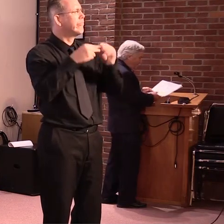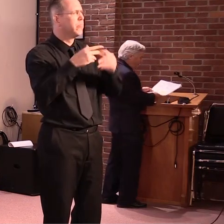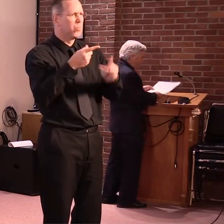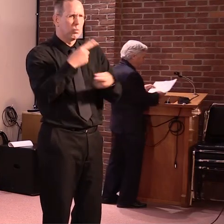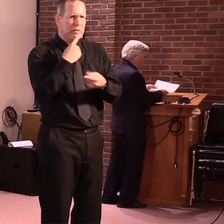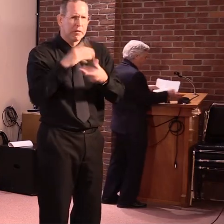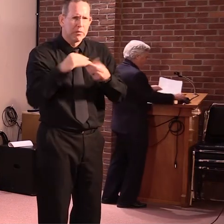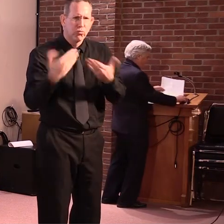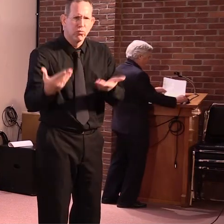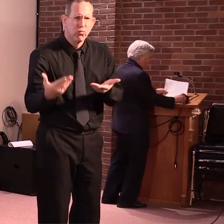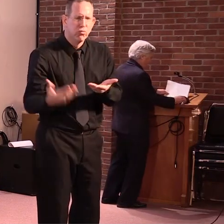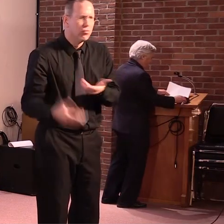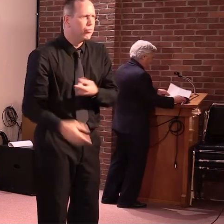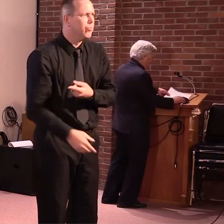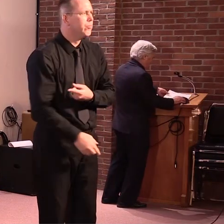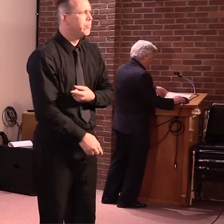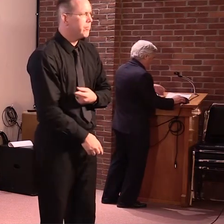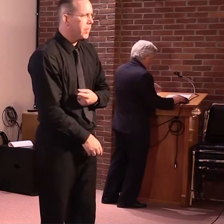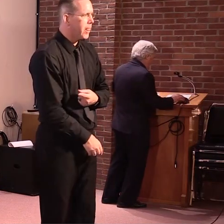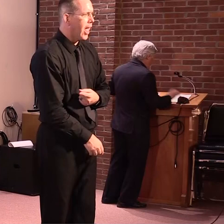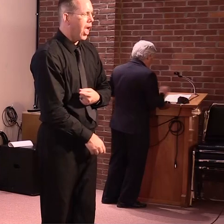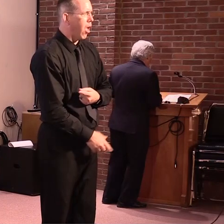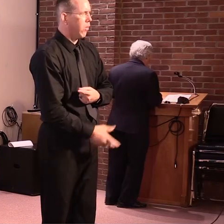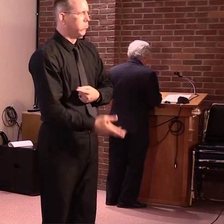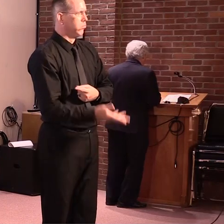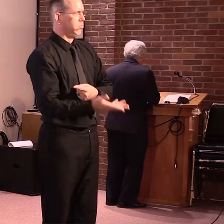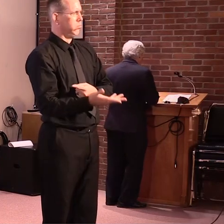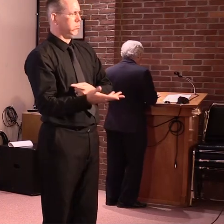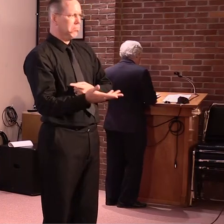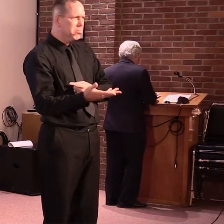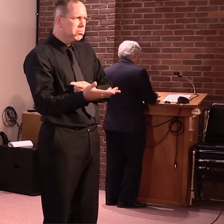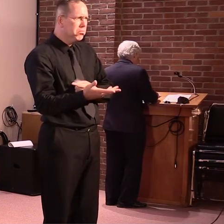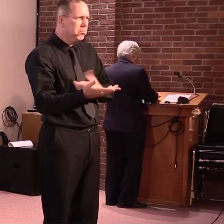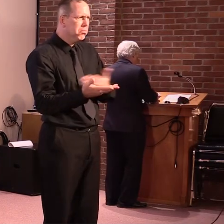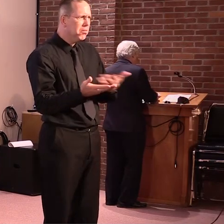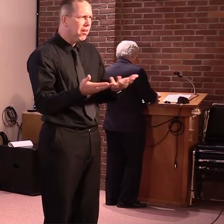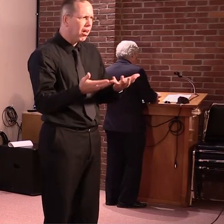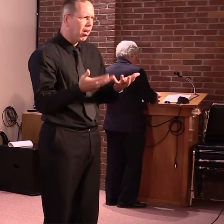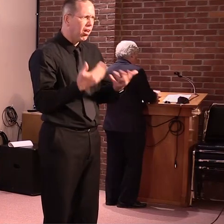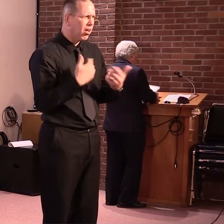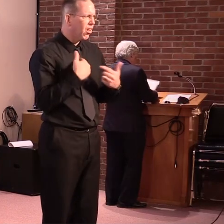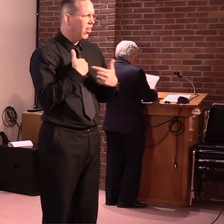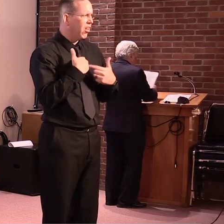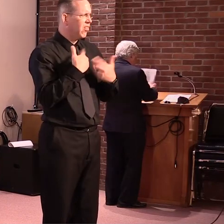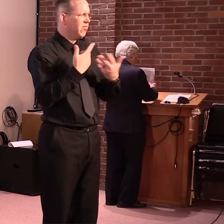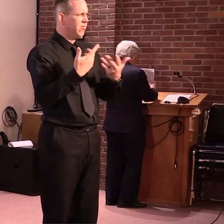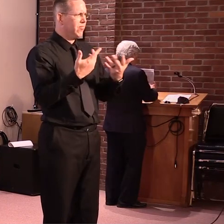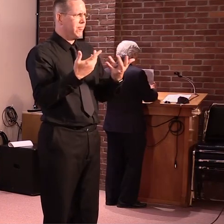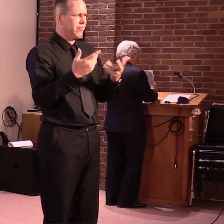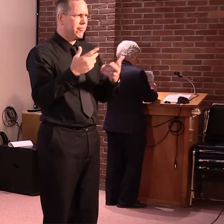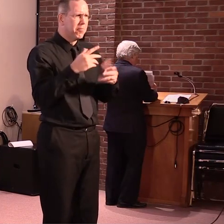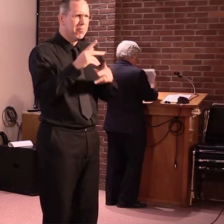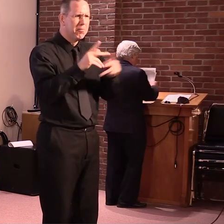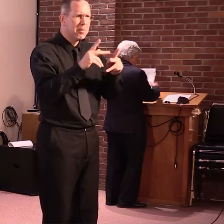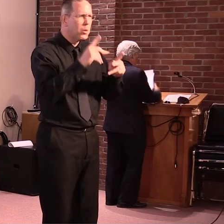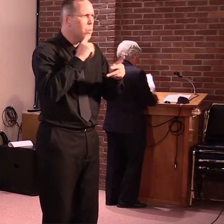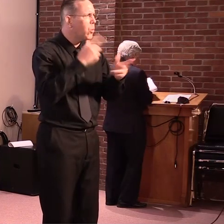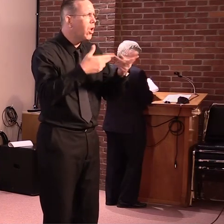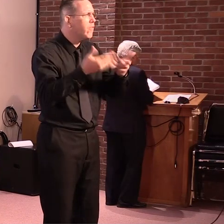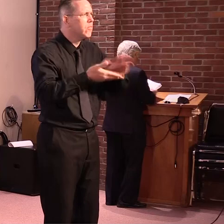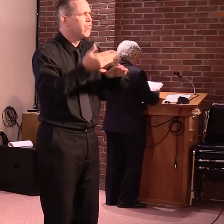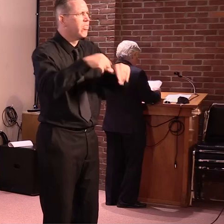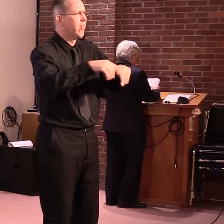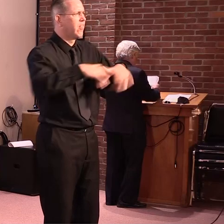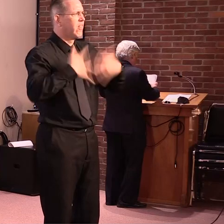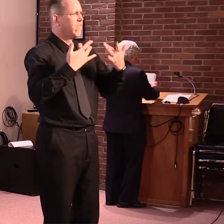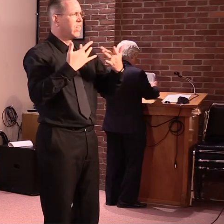I'm not sure. Are you saying that the organizers wouldn't let certain people speak? Well, from what I